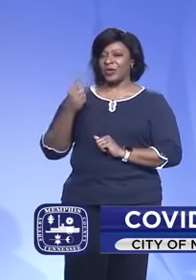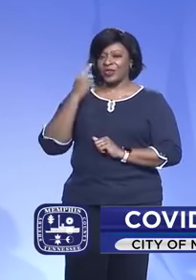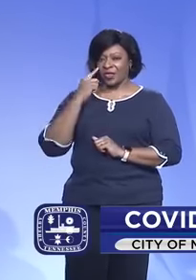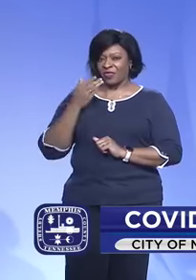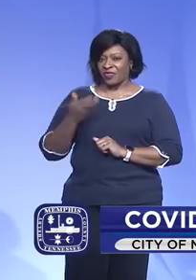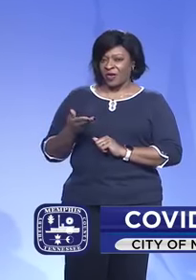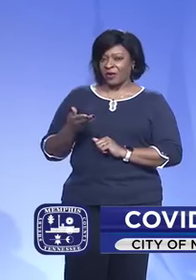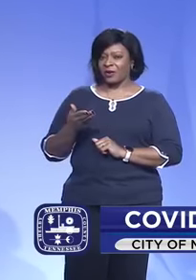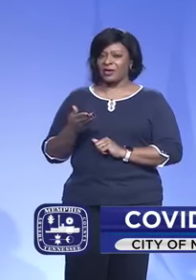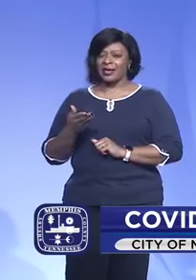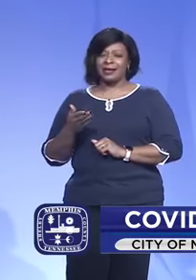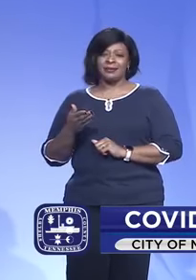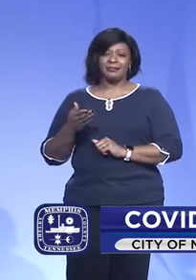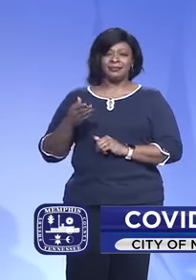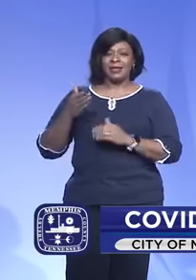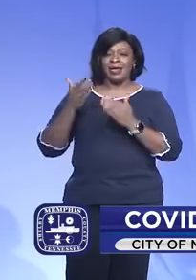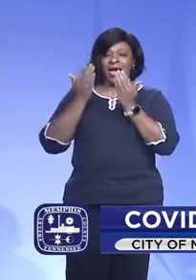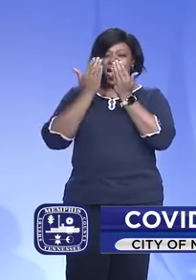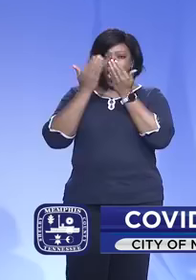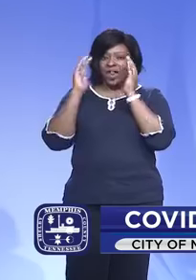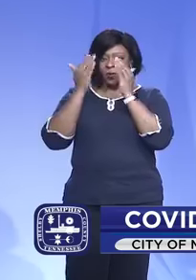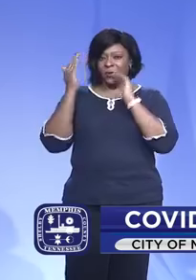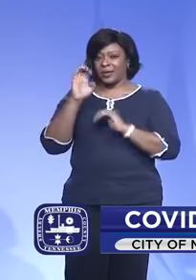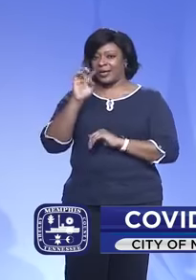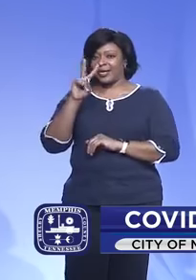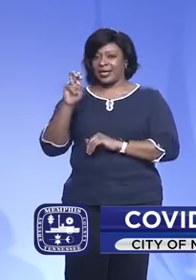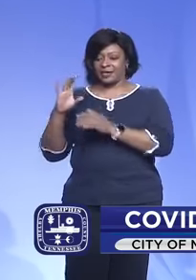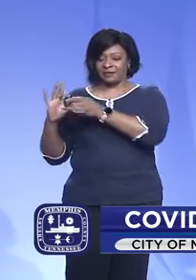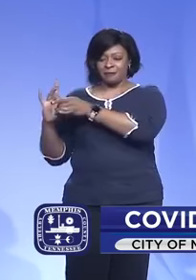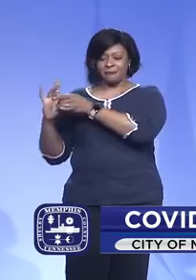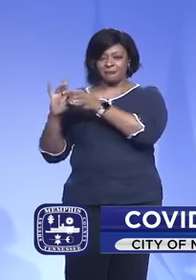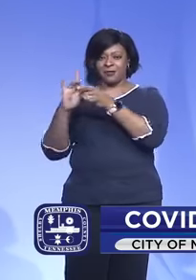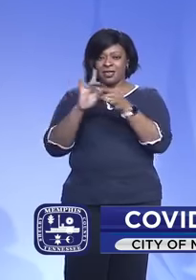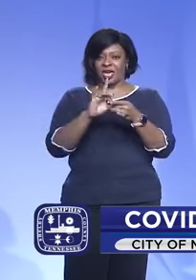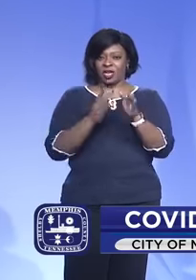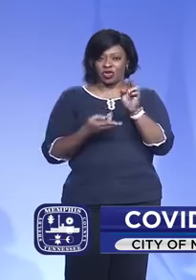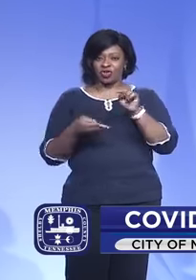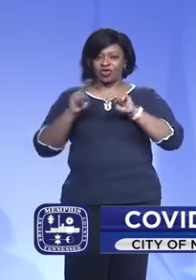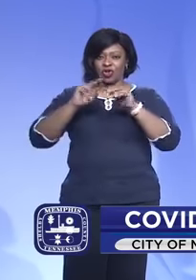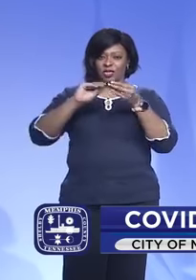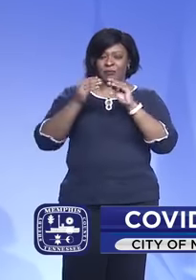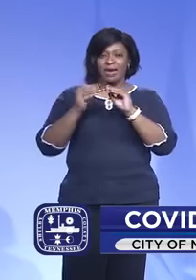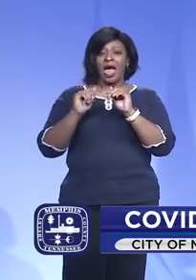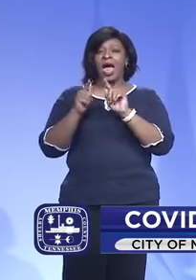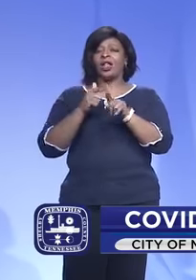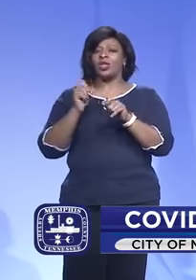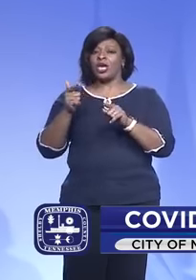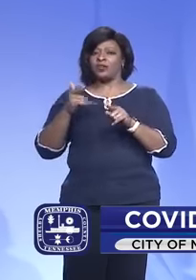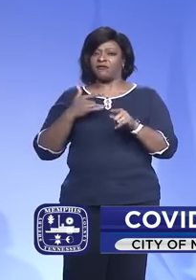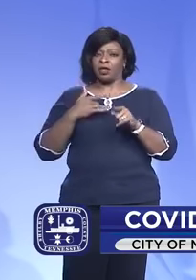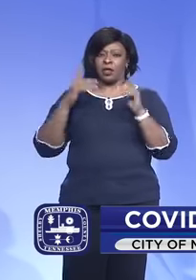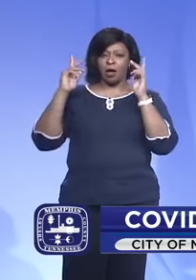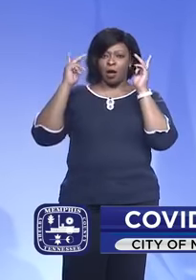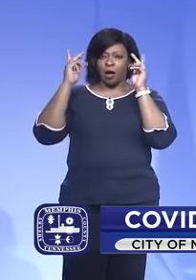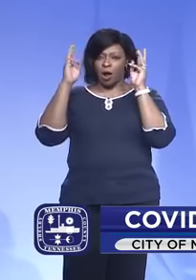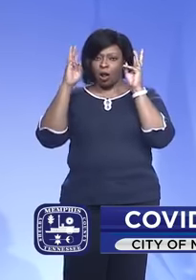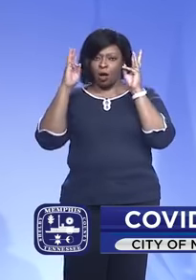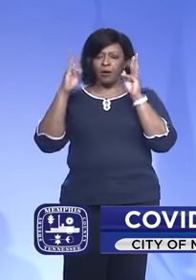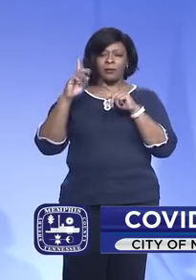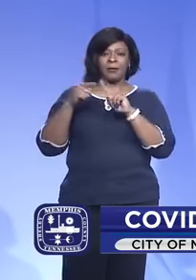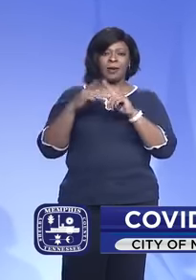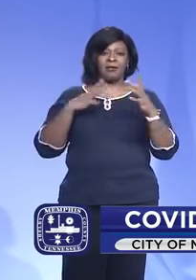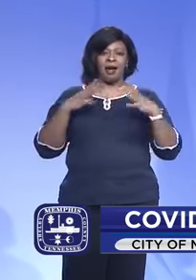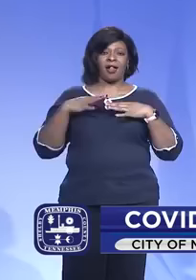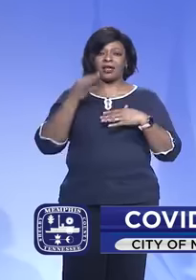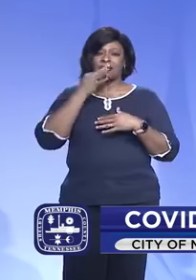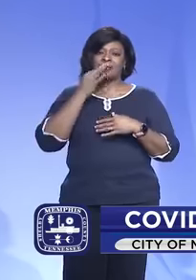there's been a Halloween-related surge, and how much does that alarm you as we're looking ahead to the